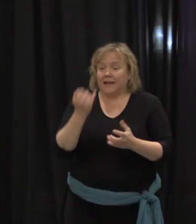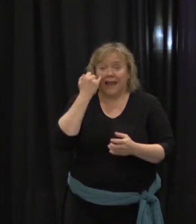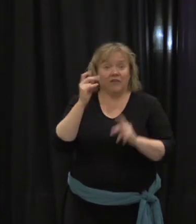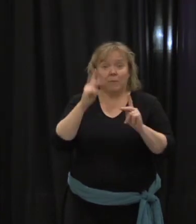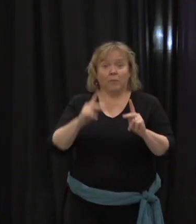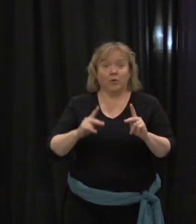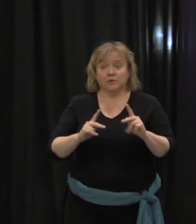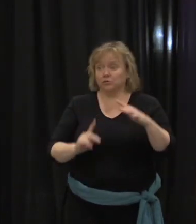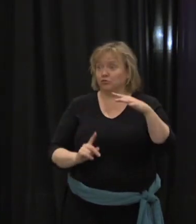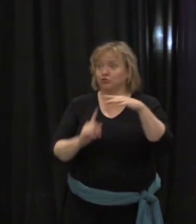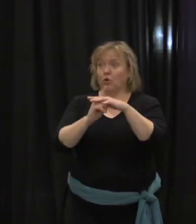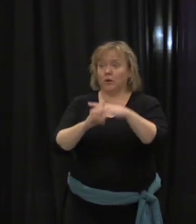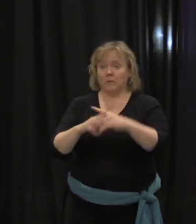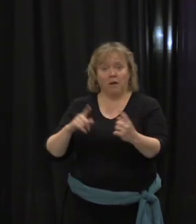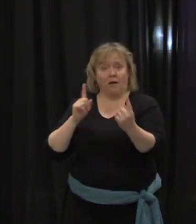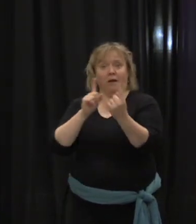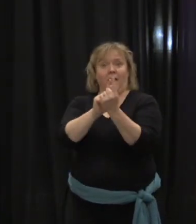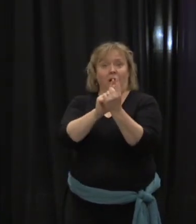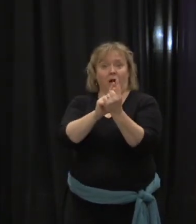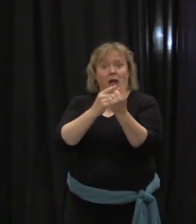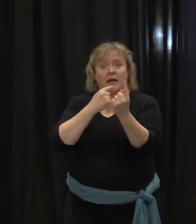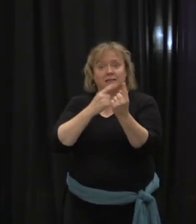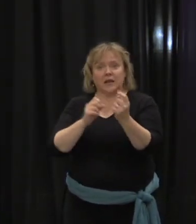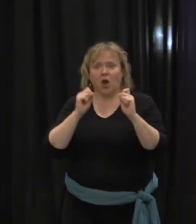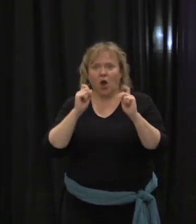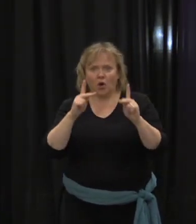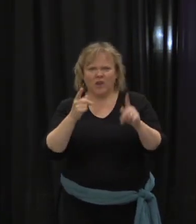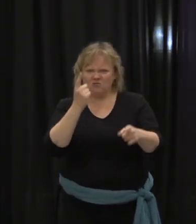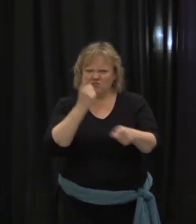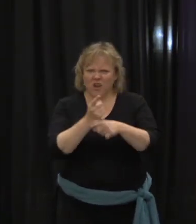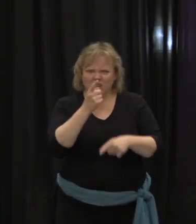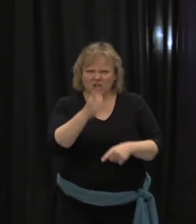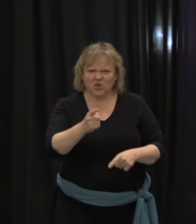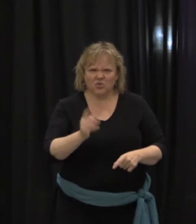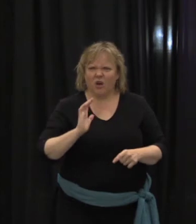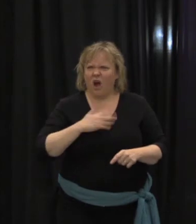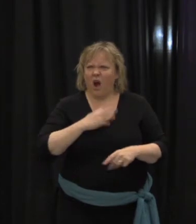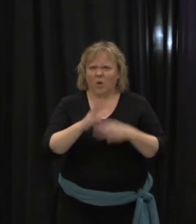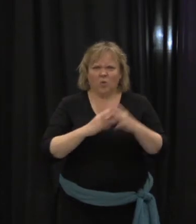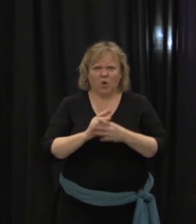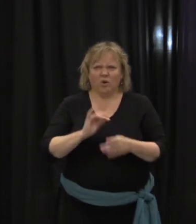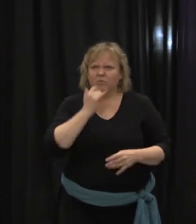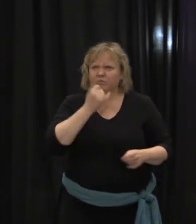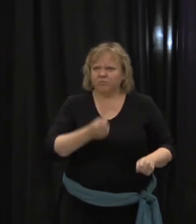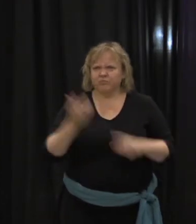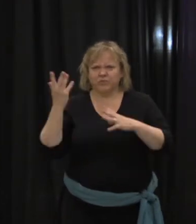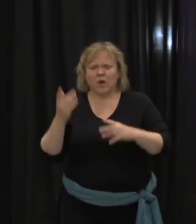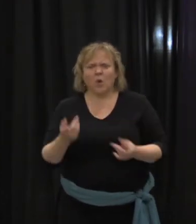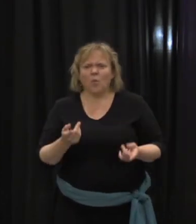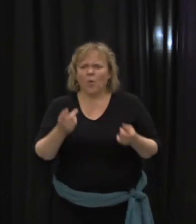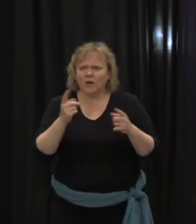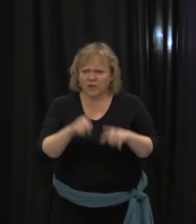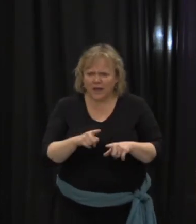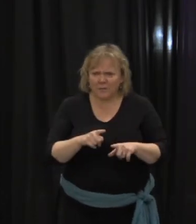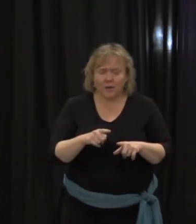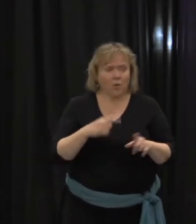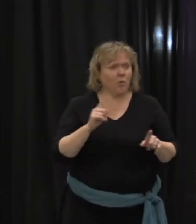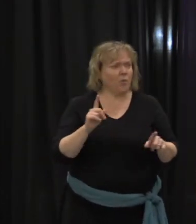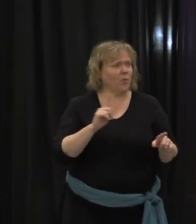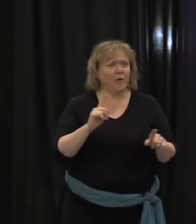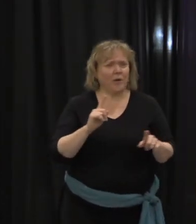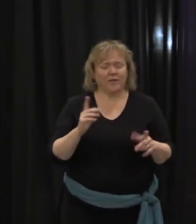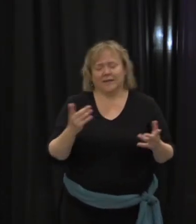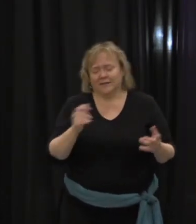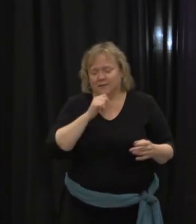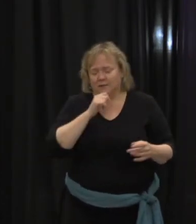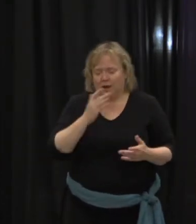you right now and said, okay, yeah, everything is completely fucked up. Can I curse here? Oh, too bad. Everything is completely fucked up. And